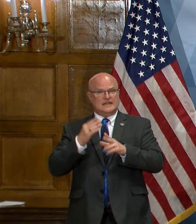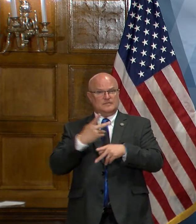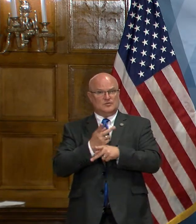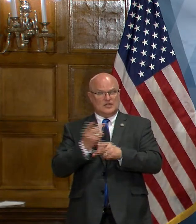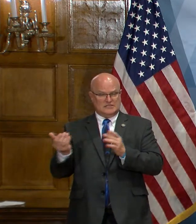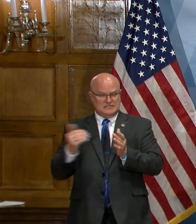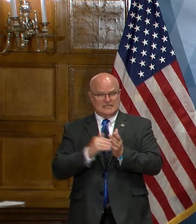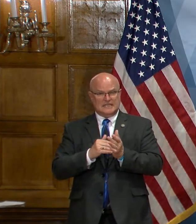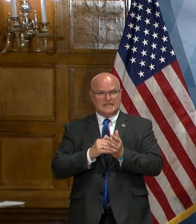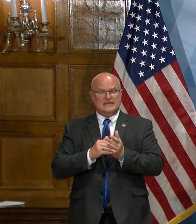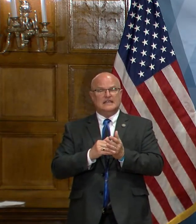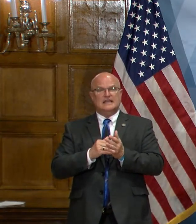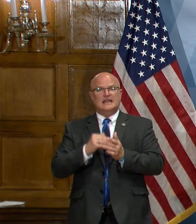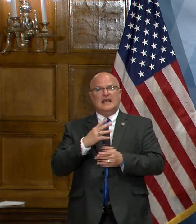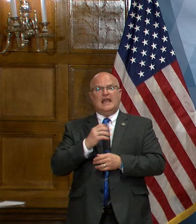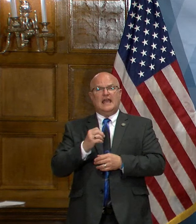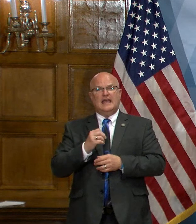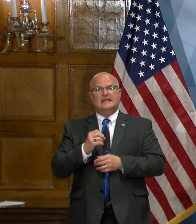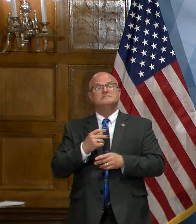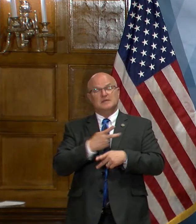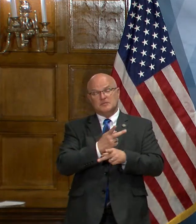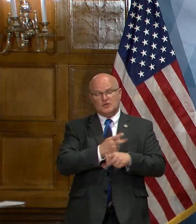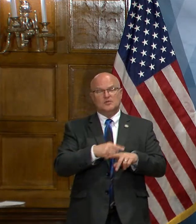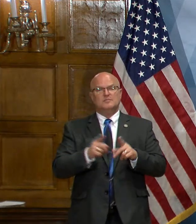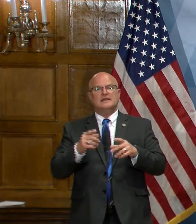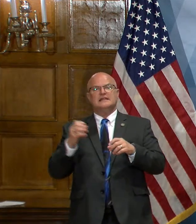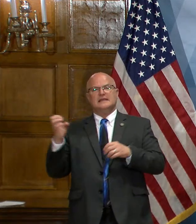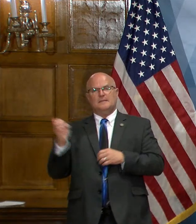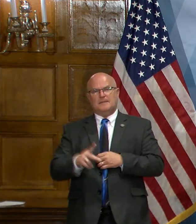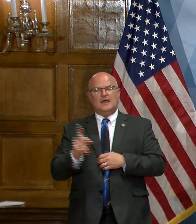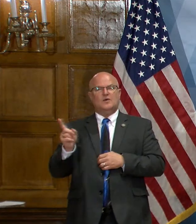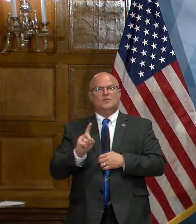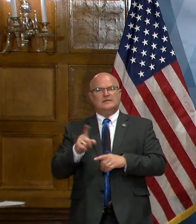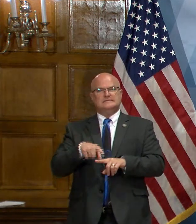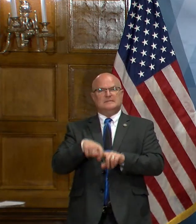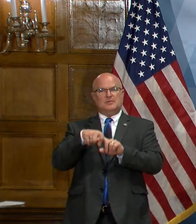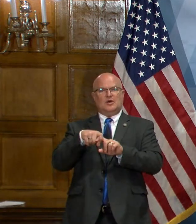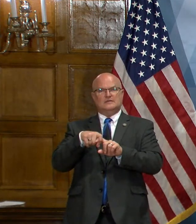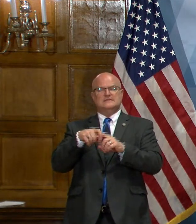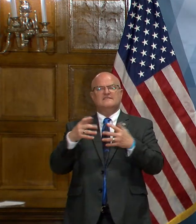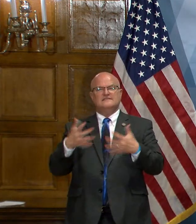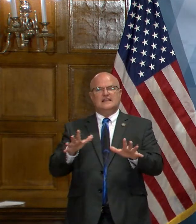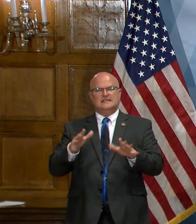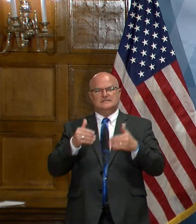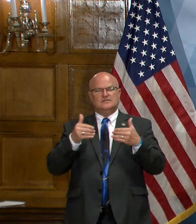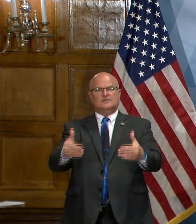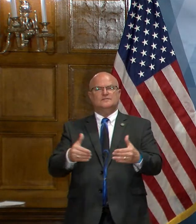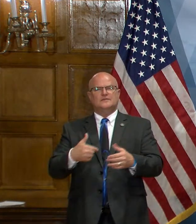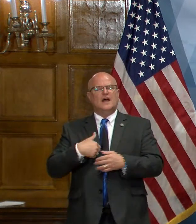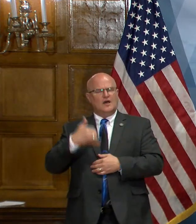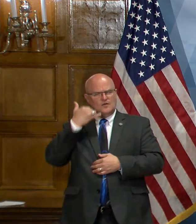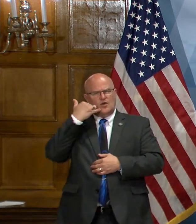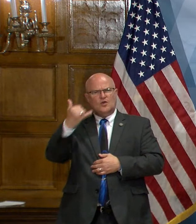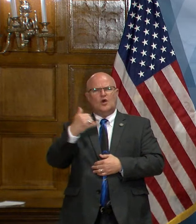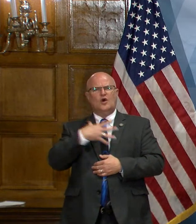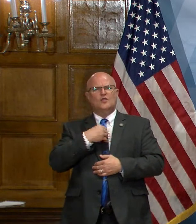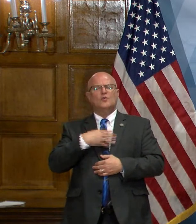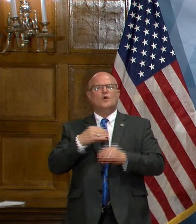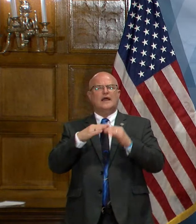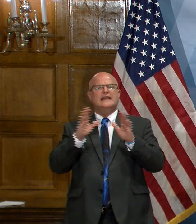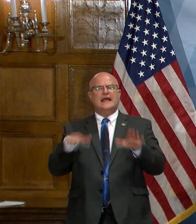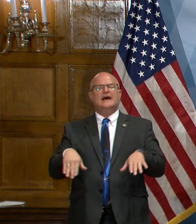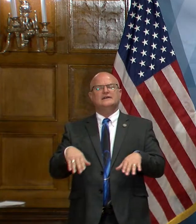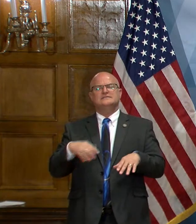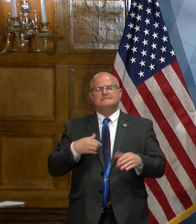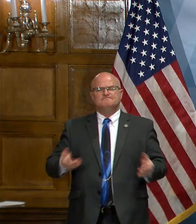production, and it's being produced, but to get back where the pause is lifted. I was on the call with the White House. I urged